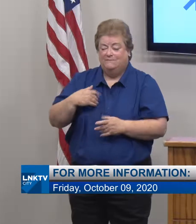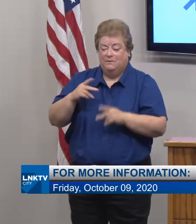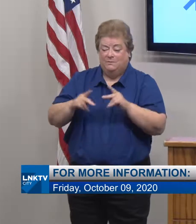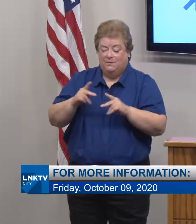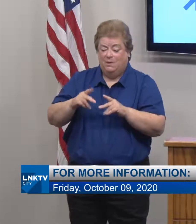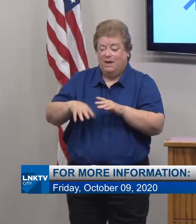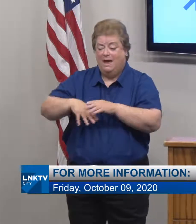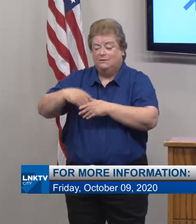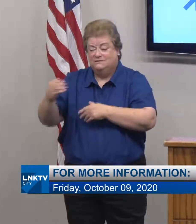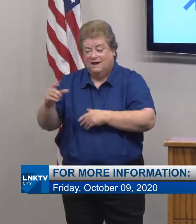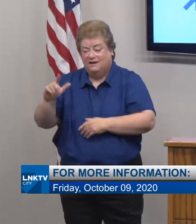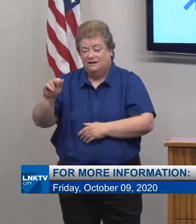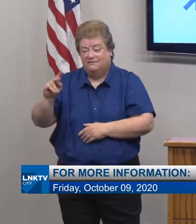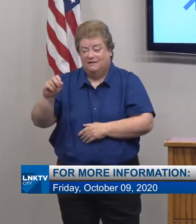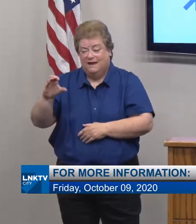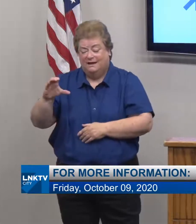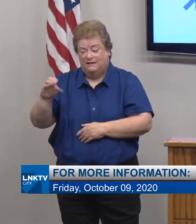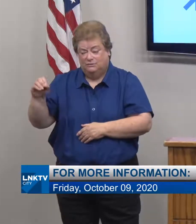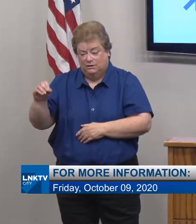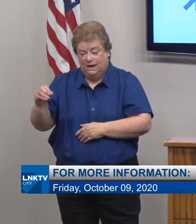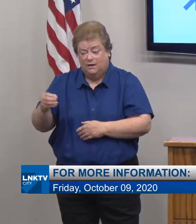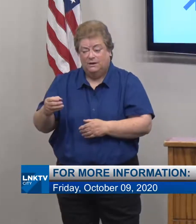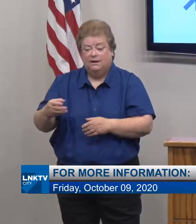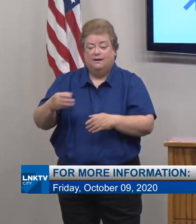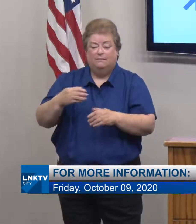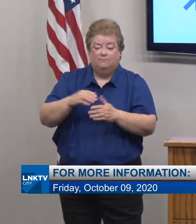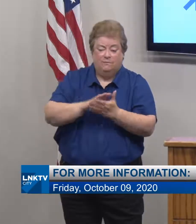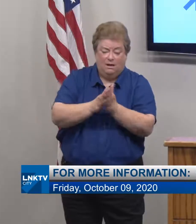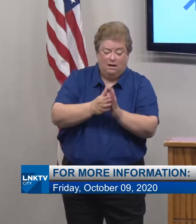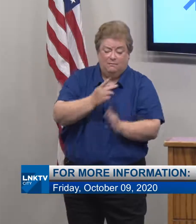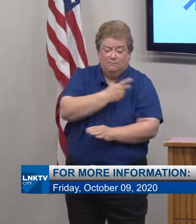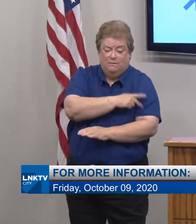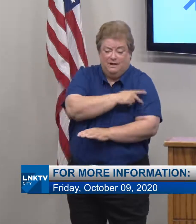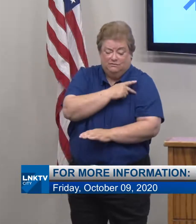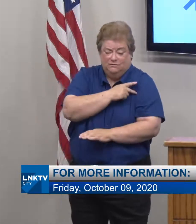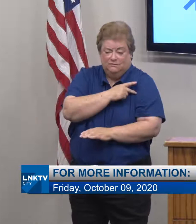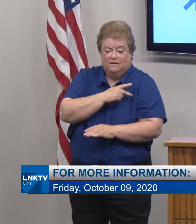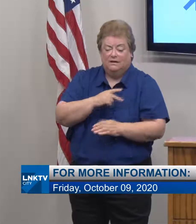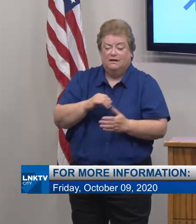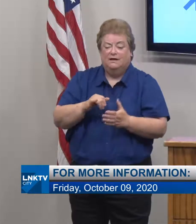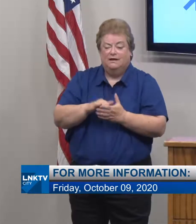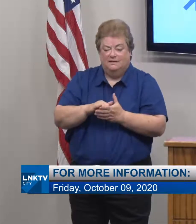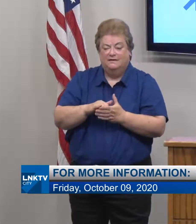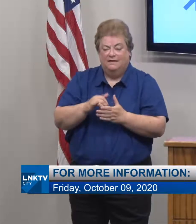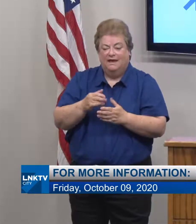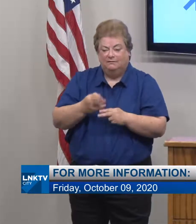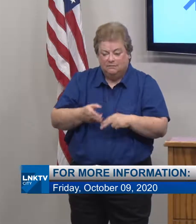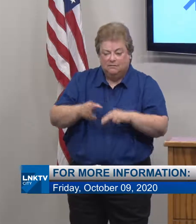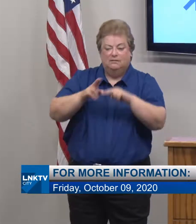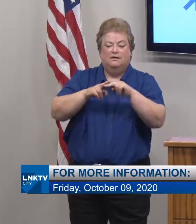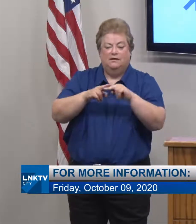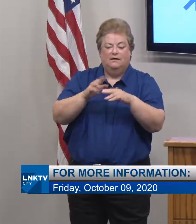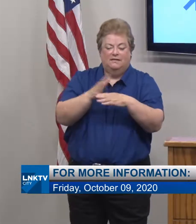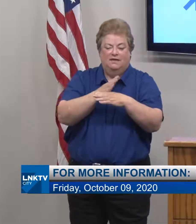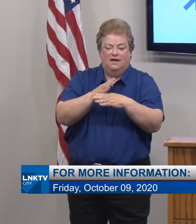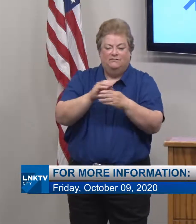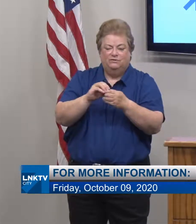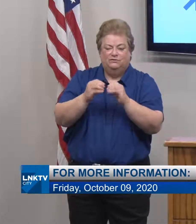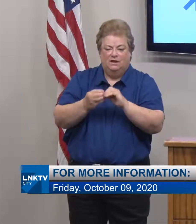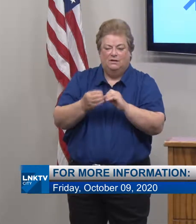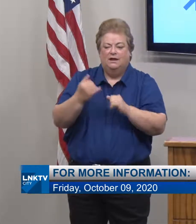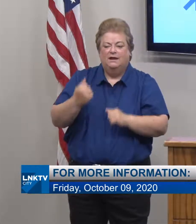Lancaster County, the average number of people hospitalized at Bryan Health and CHI St. Elizabeth's over the past 2 weeks has